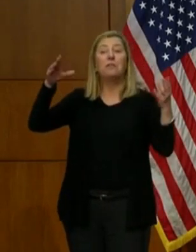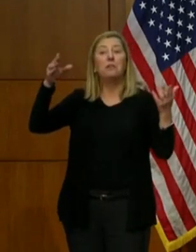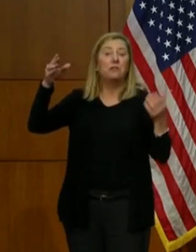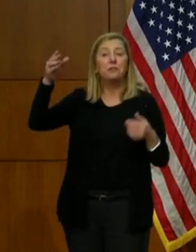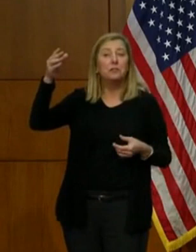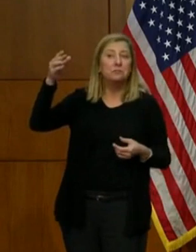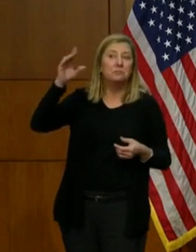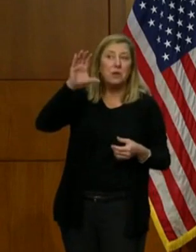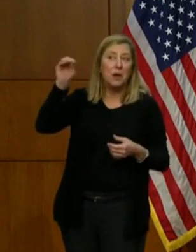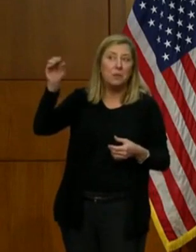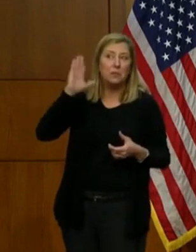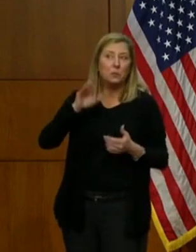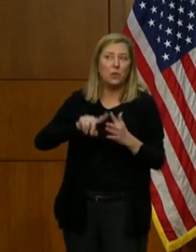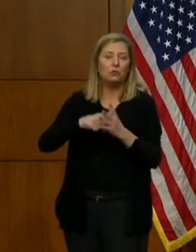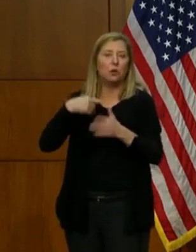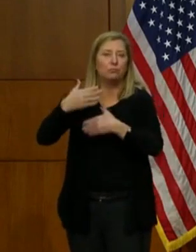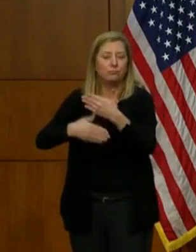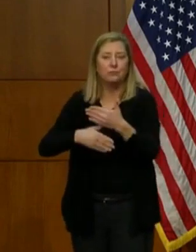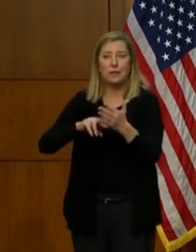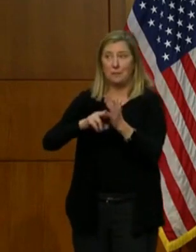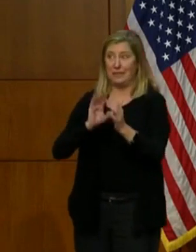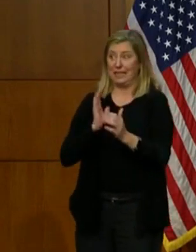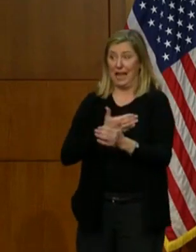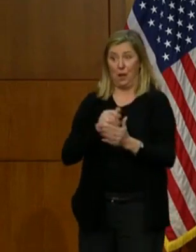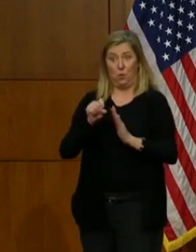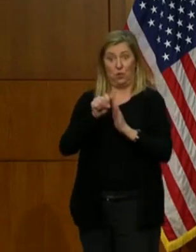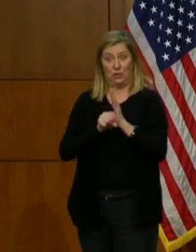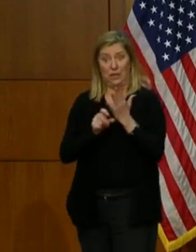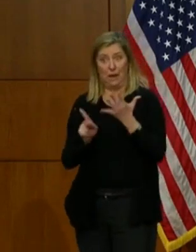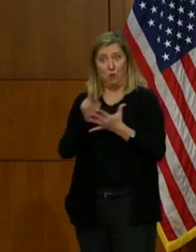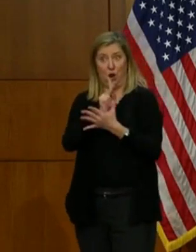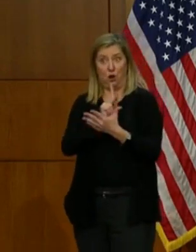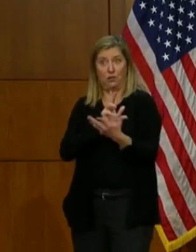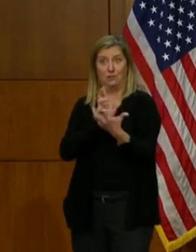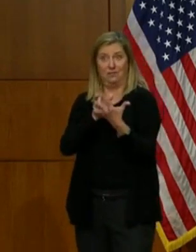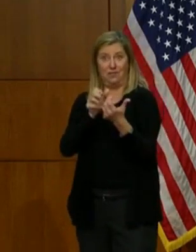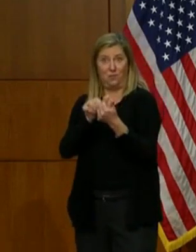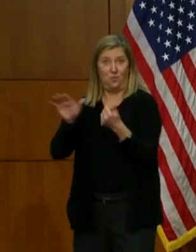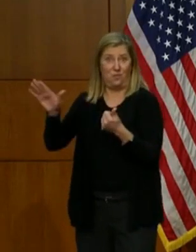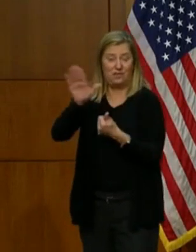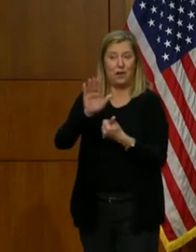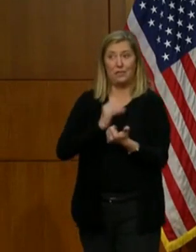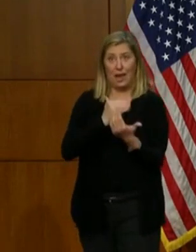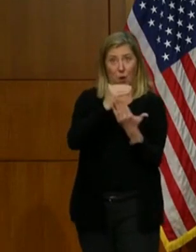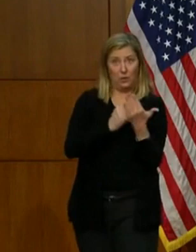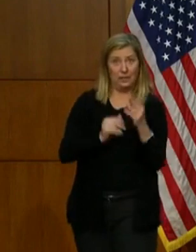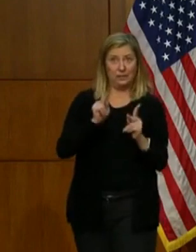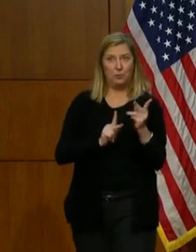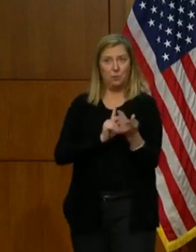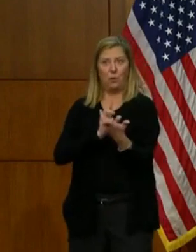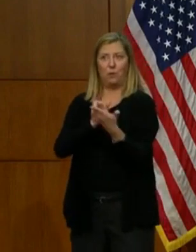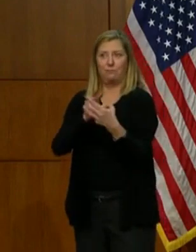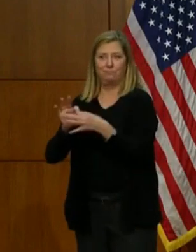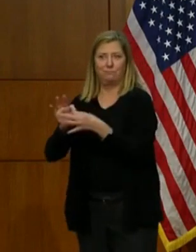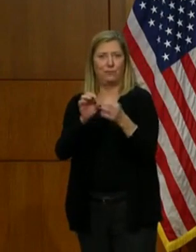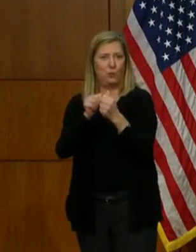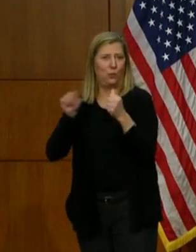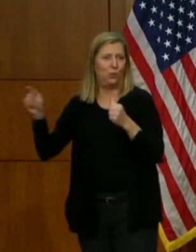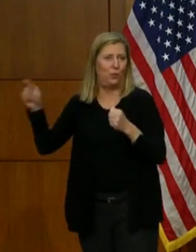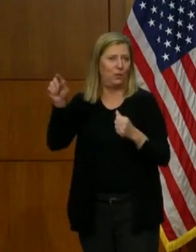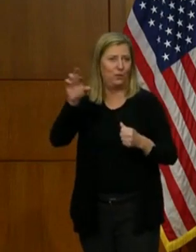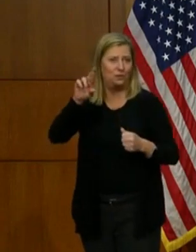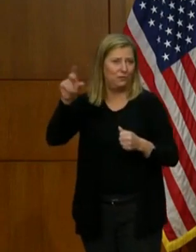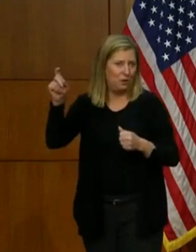have more opportunity to integrate our state priorities and our pre-registration lists in whenever these